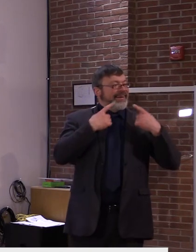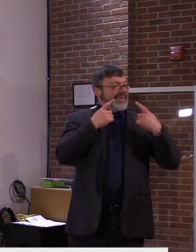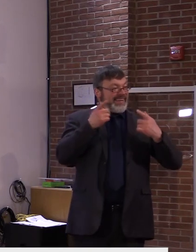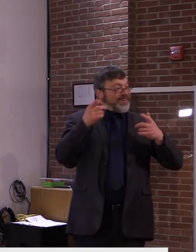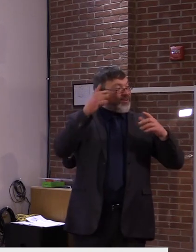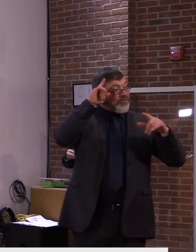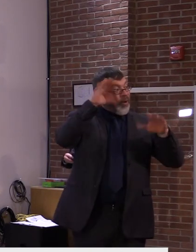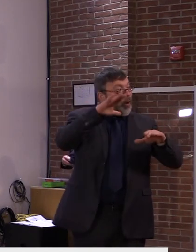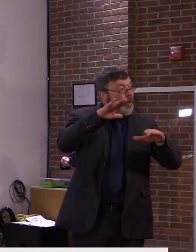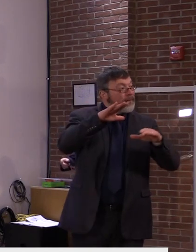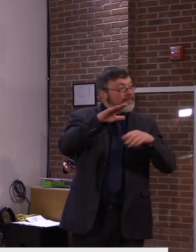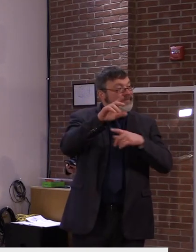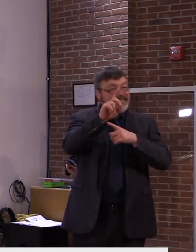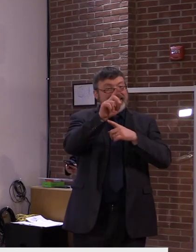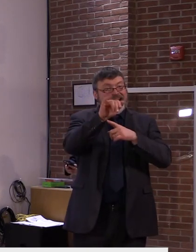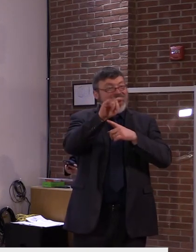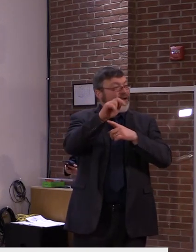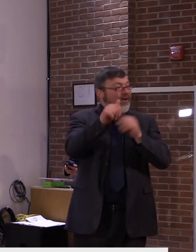but